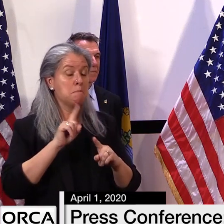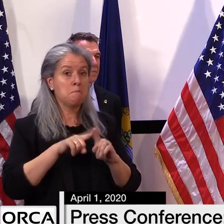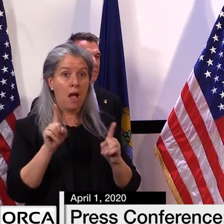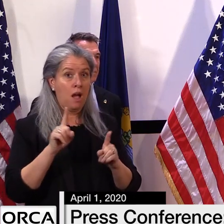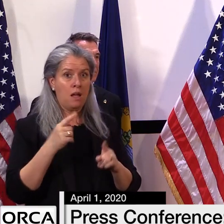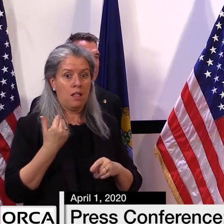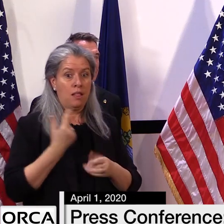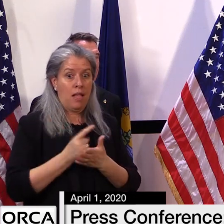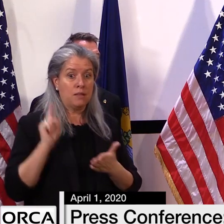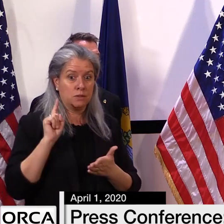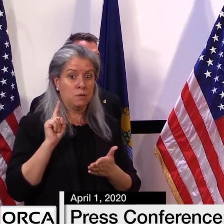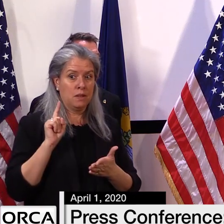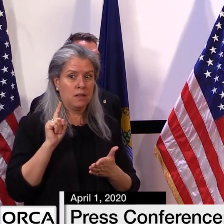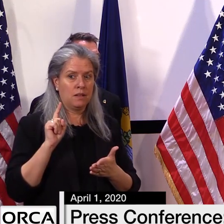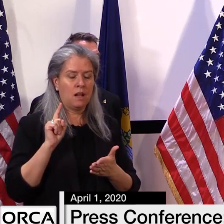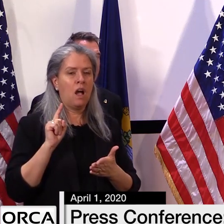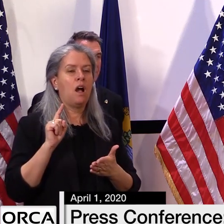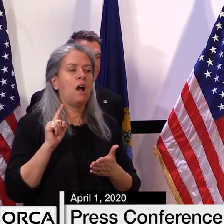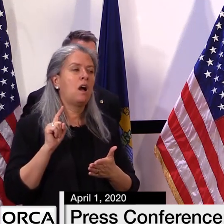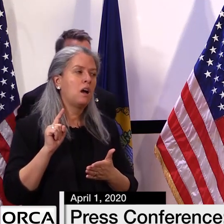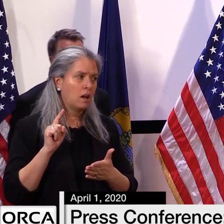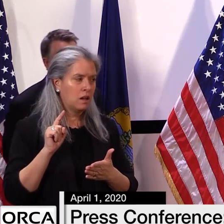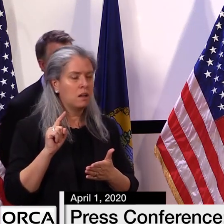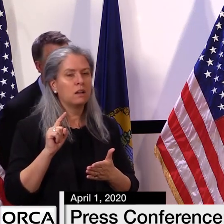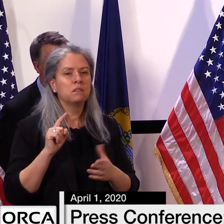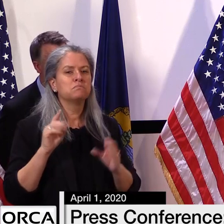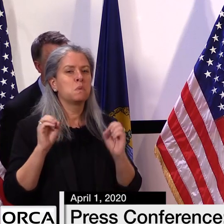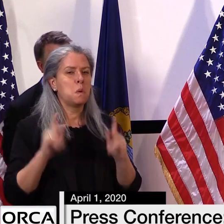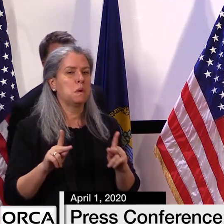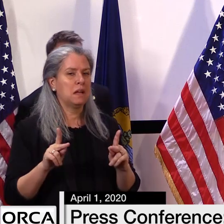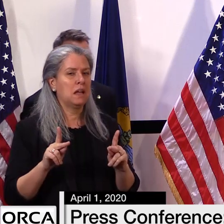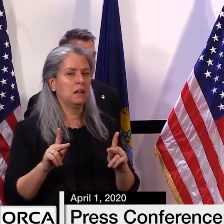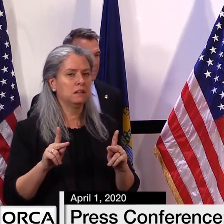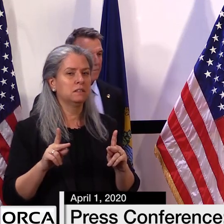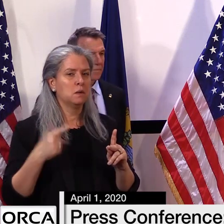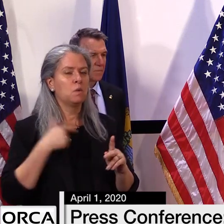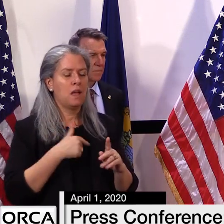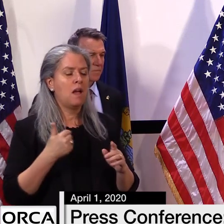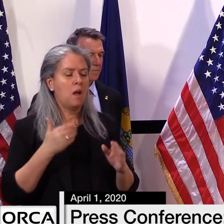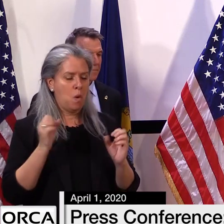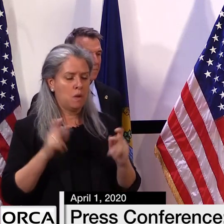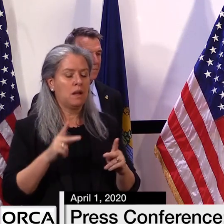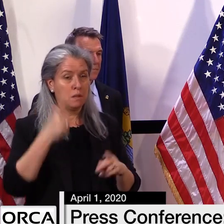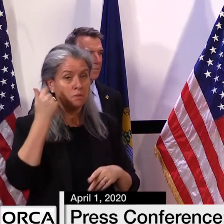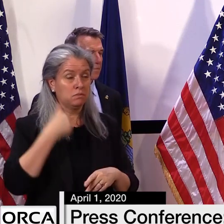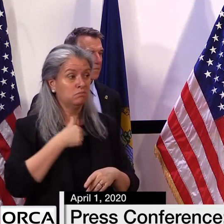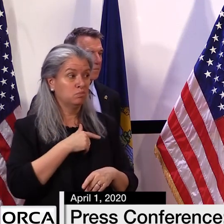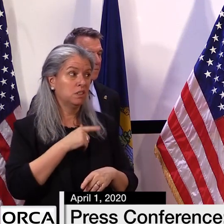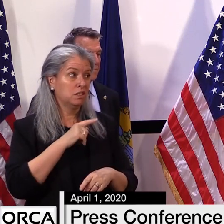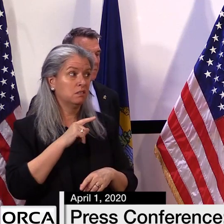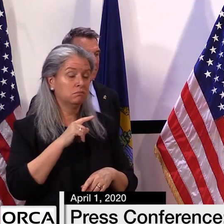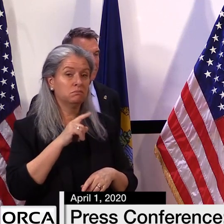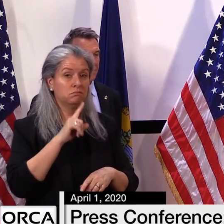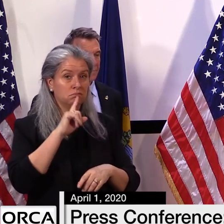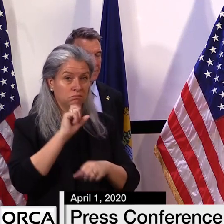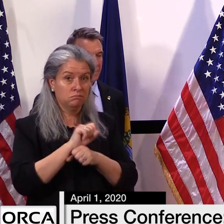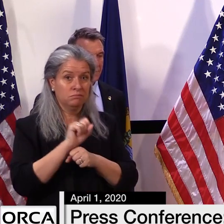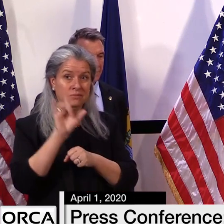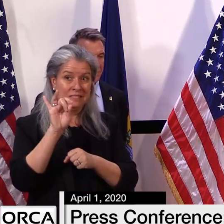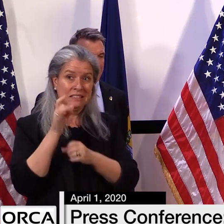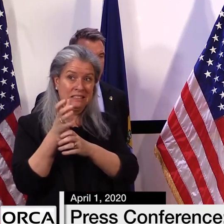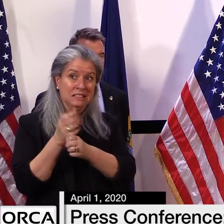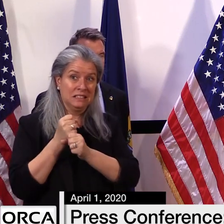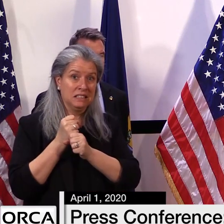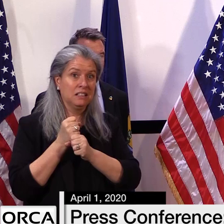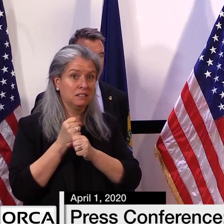able to lift some of the restrictive nature of testing, because we really did have access